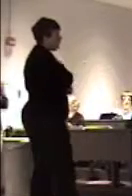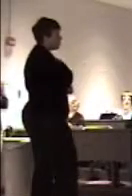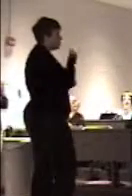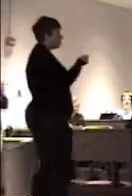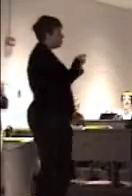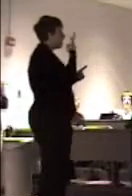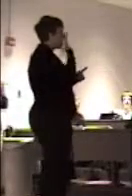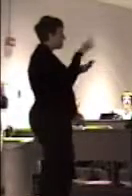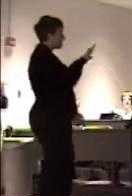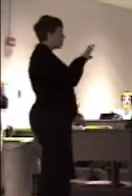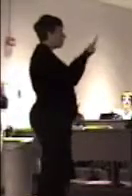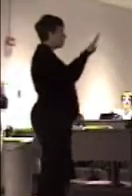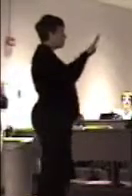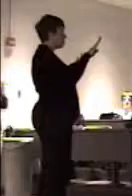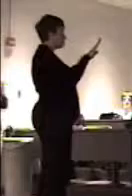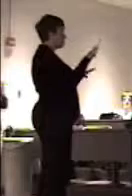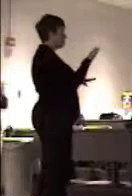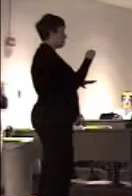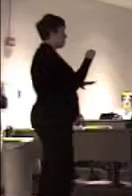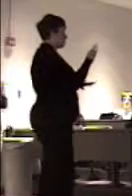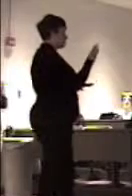a billboard that says, combat Aikido.